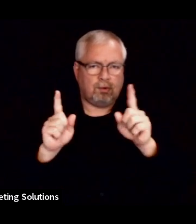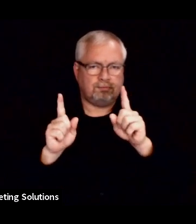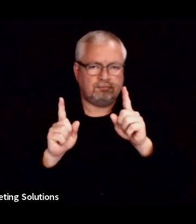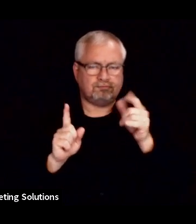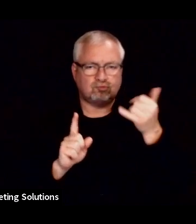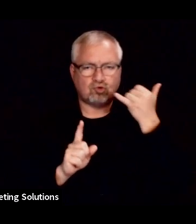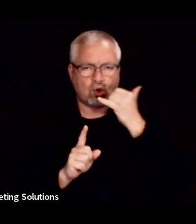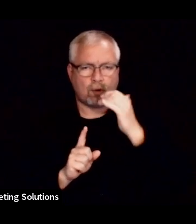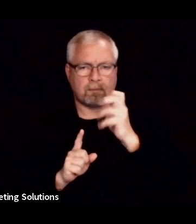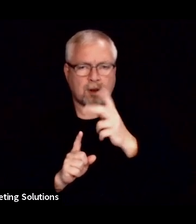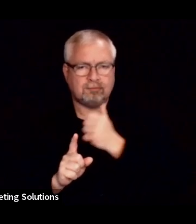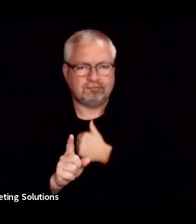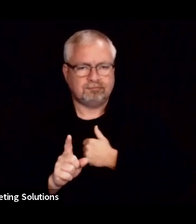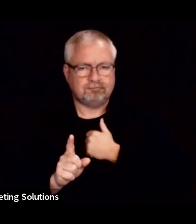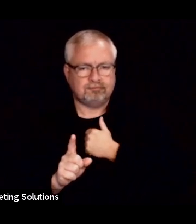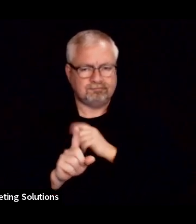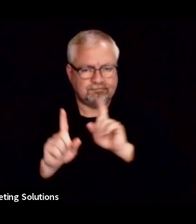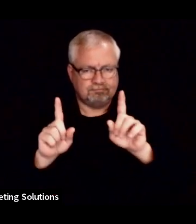that.